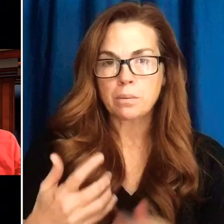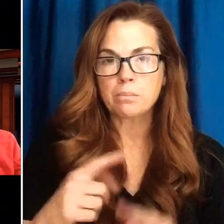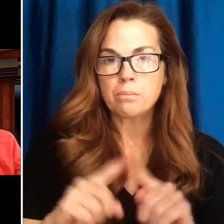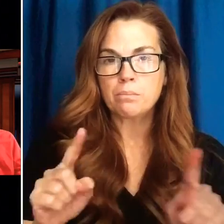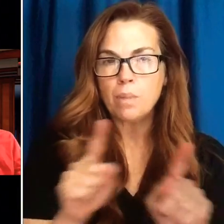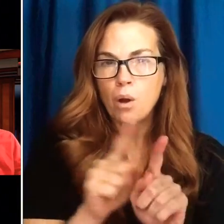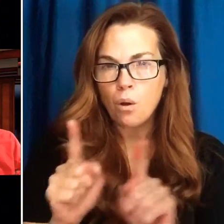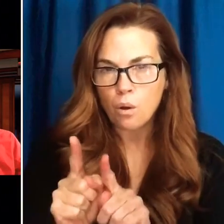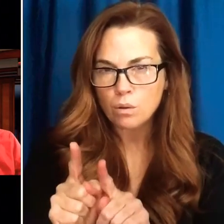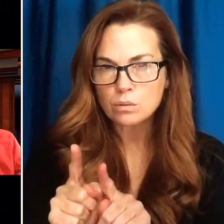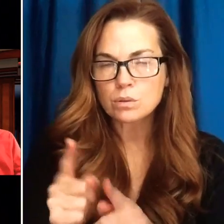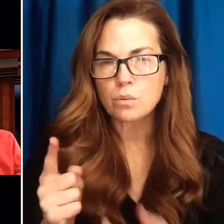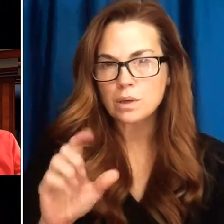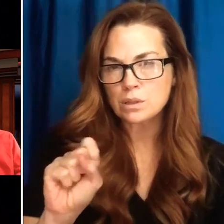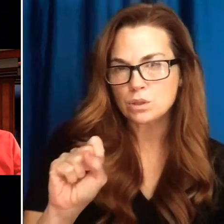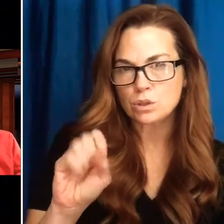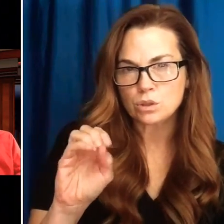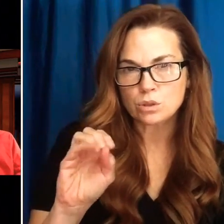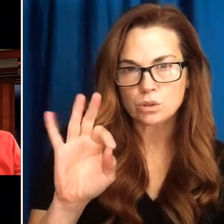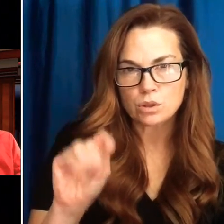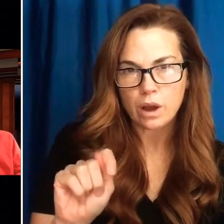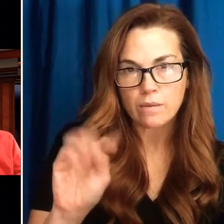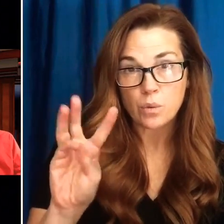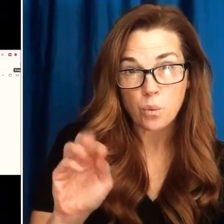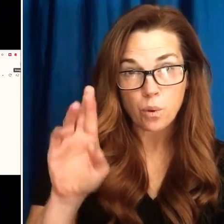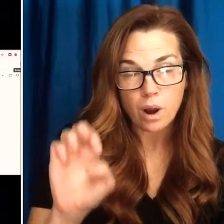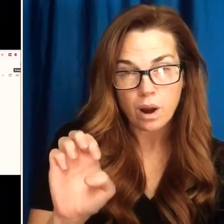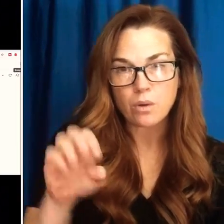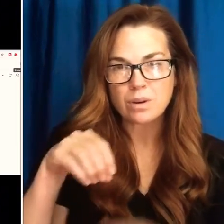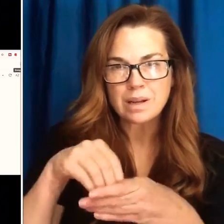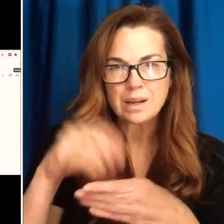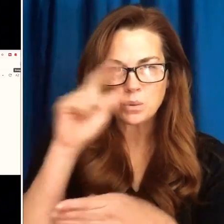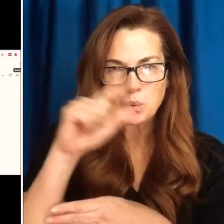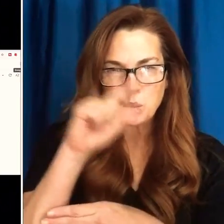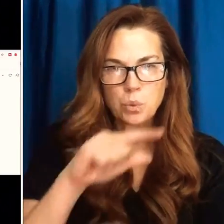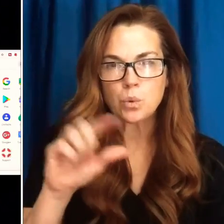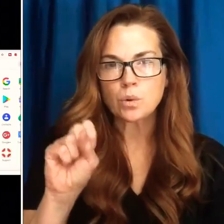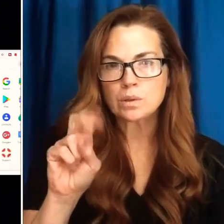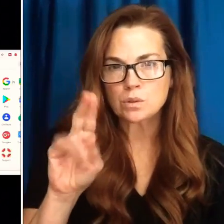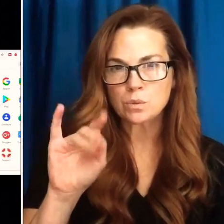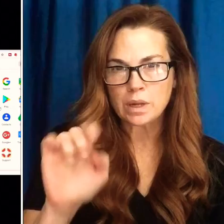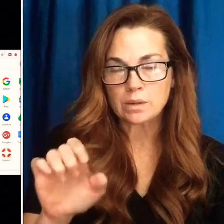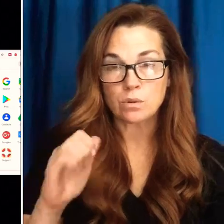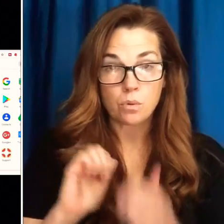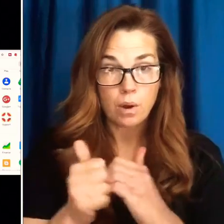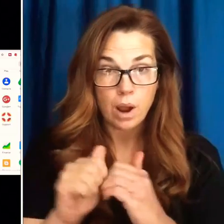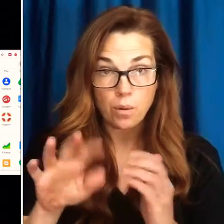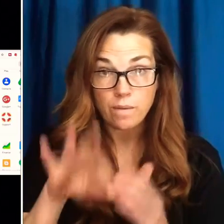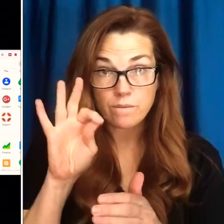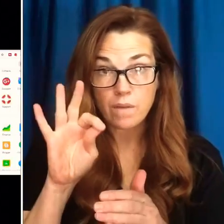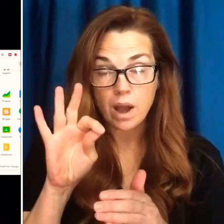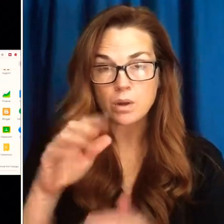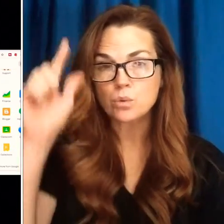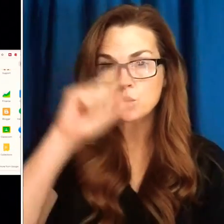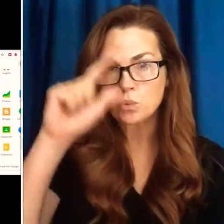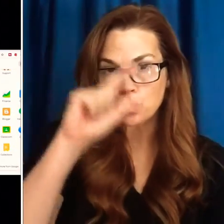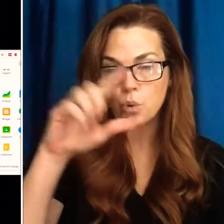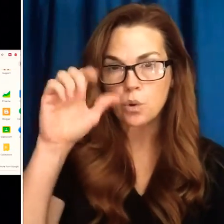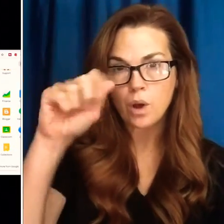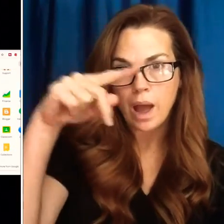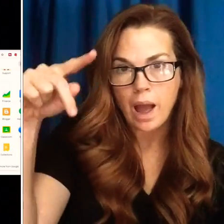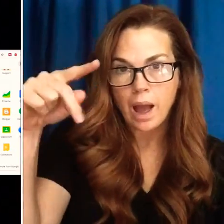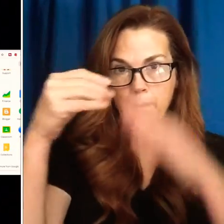give you a quick overview and how I've been using it with my students. So to get to Google Jamboard, you can find it in your Google Apps if you scroll